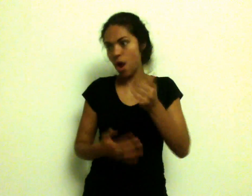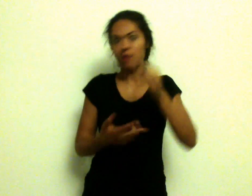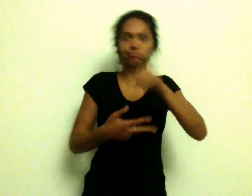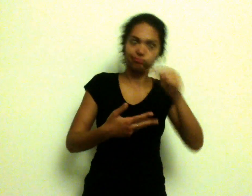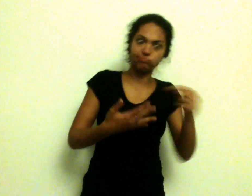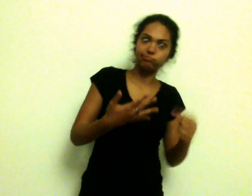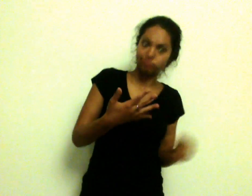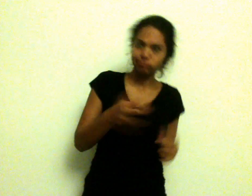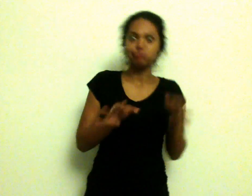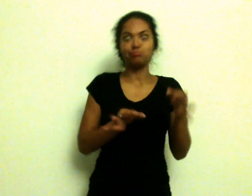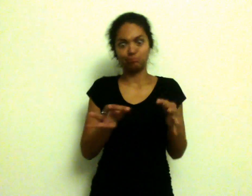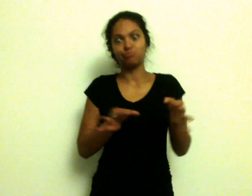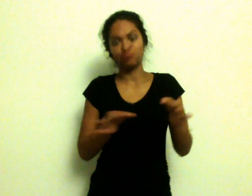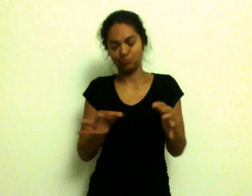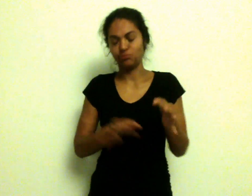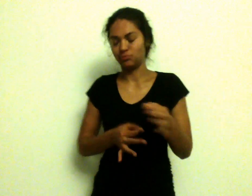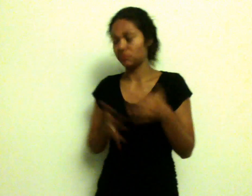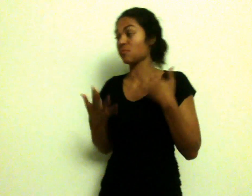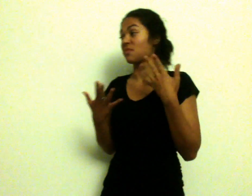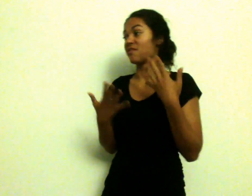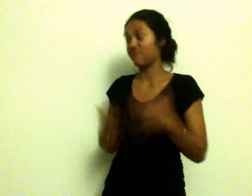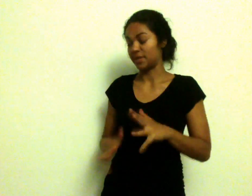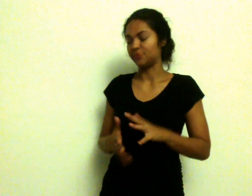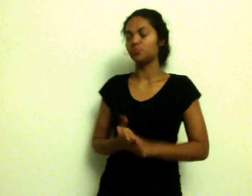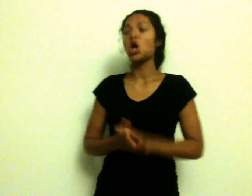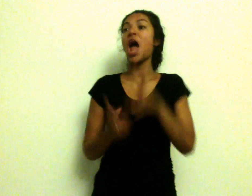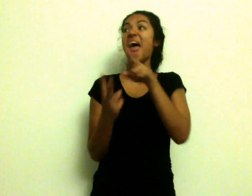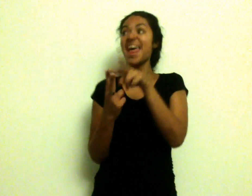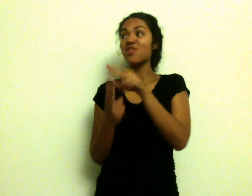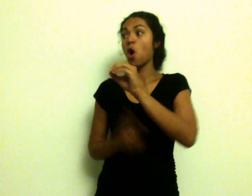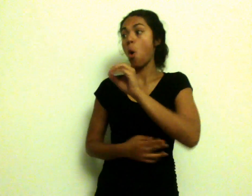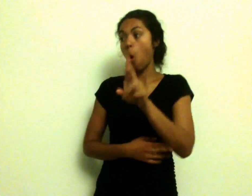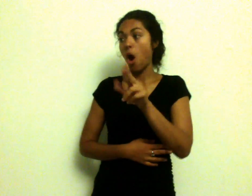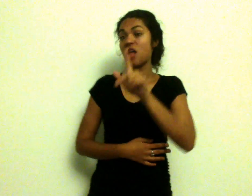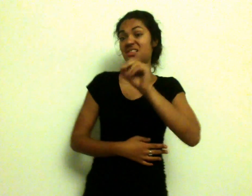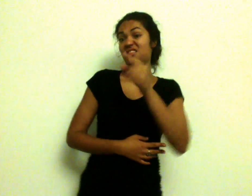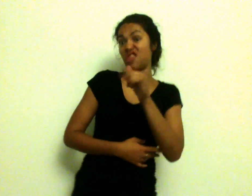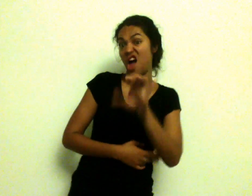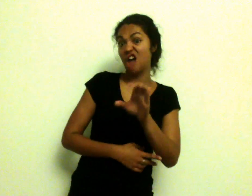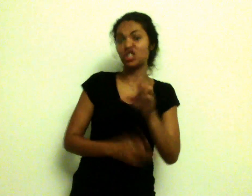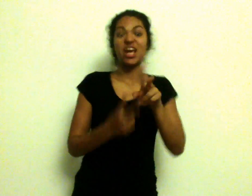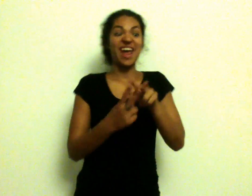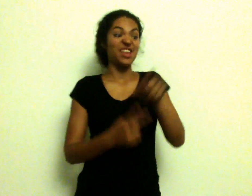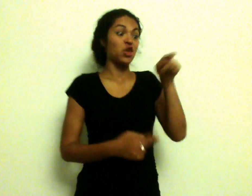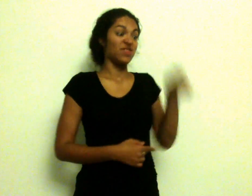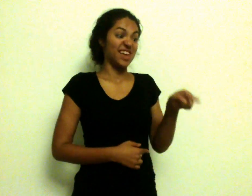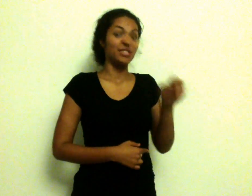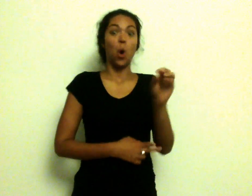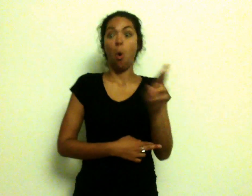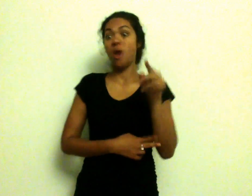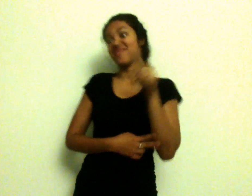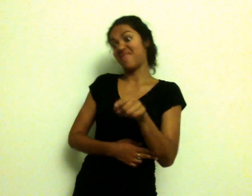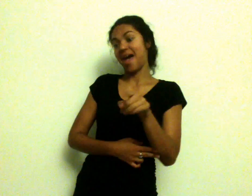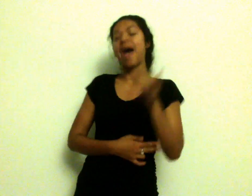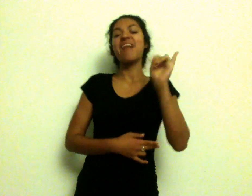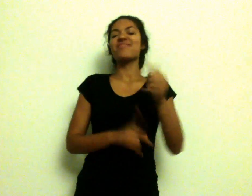undistributed middle, all of this. He went through all of that. And he said, so the either-or logic, that it is either this or that, is